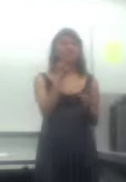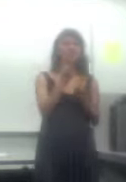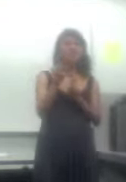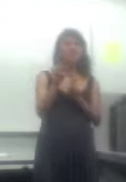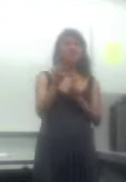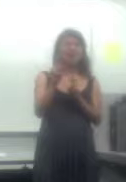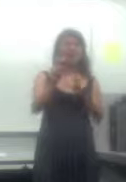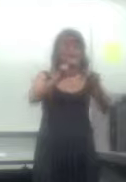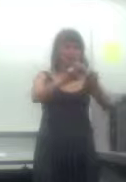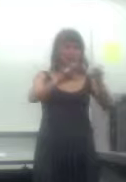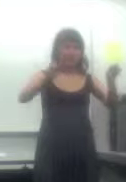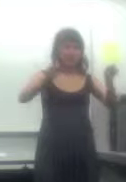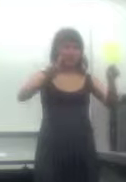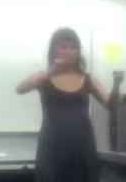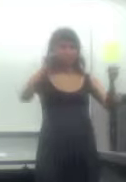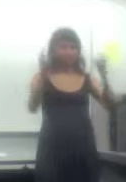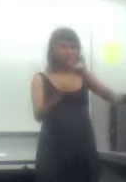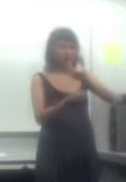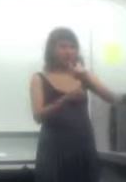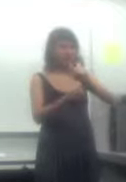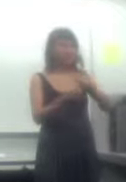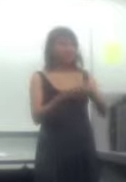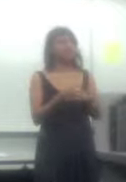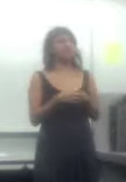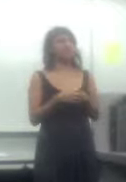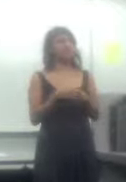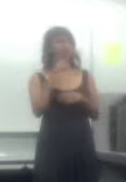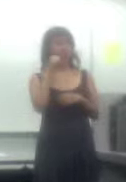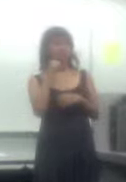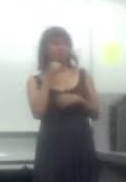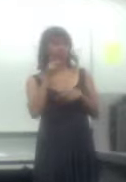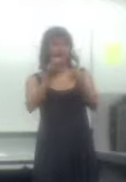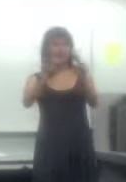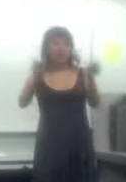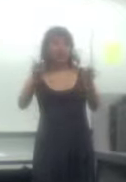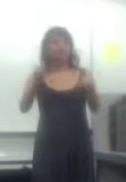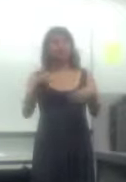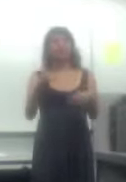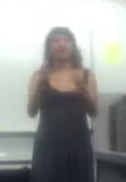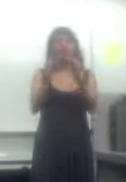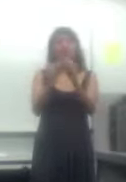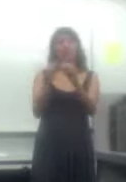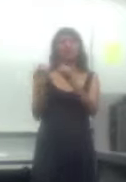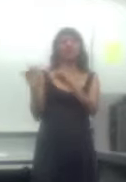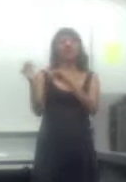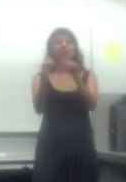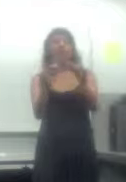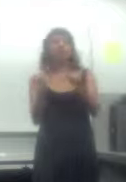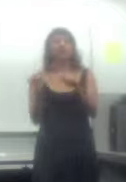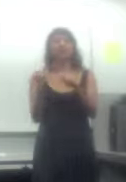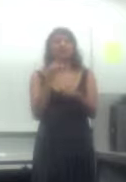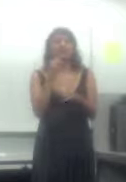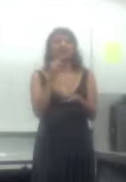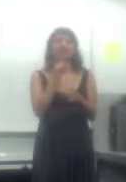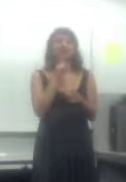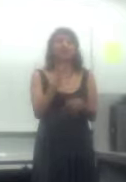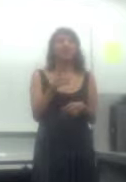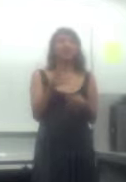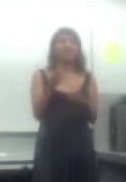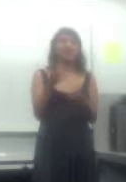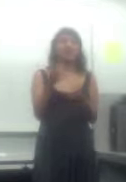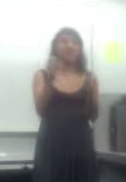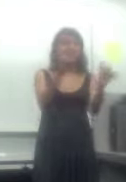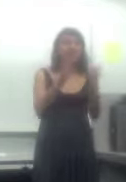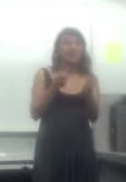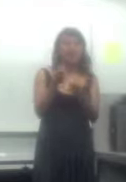girls' bench, it was just more of a party than actually playing hockey. And then the varsity bench was